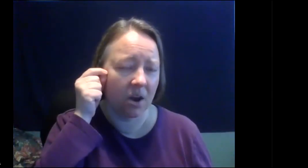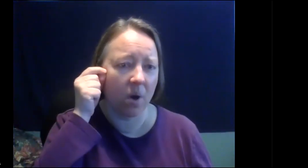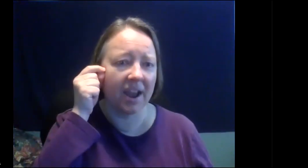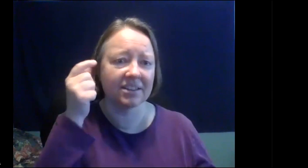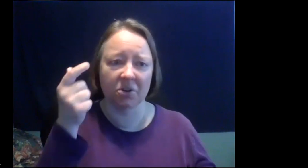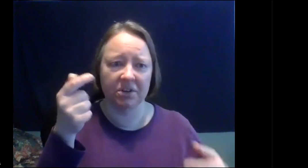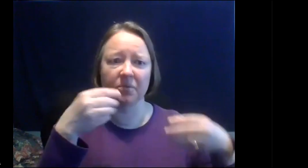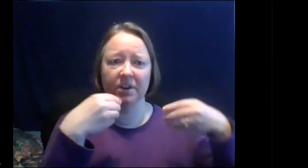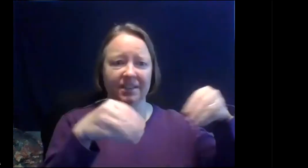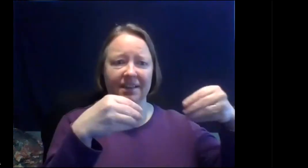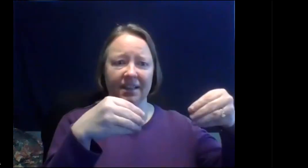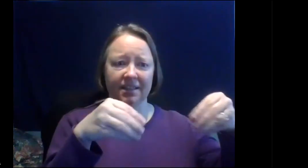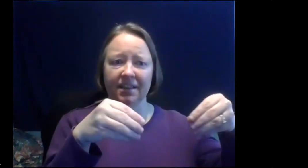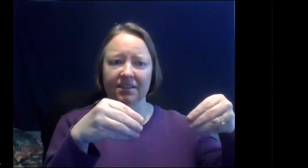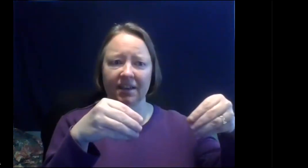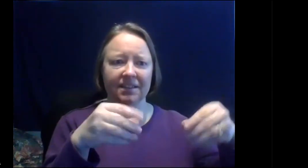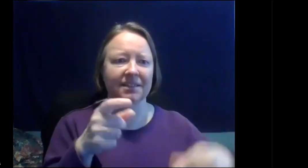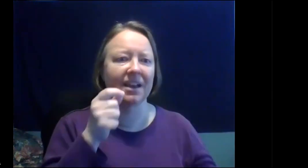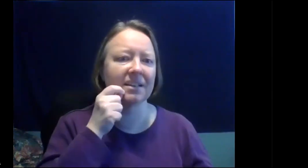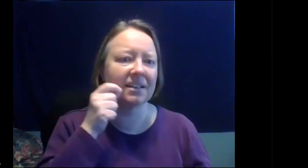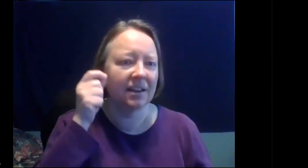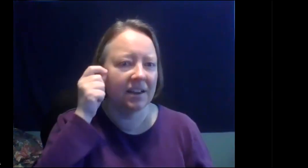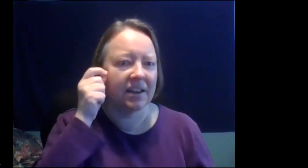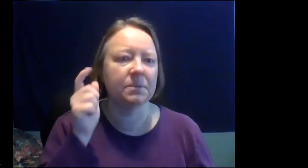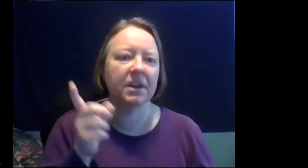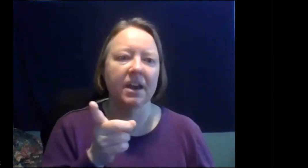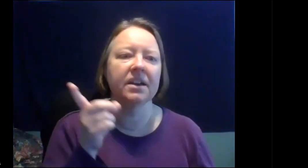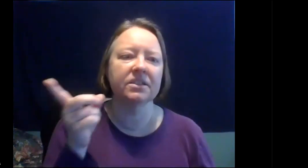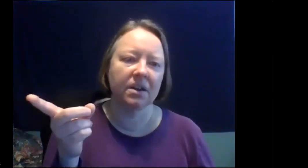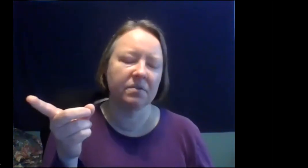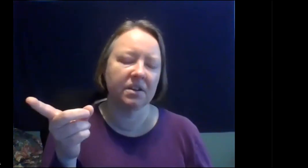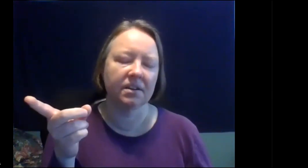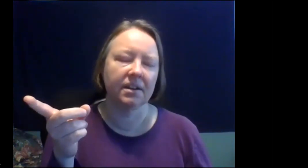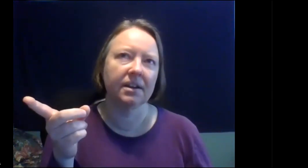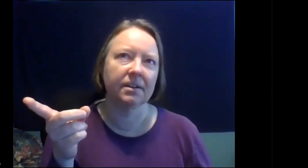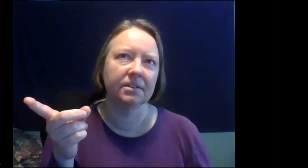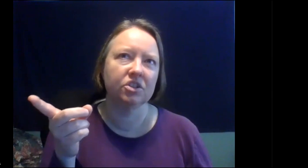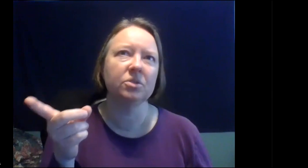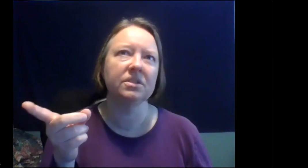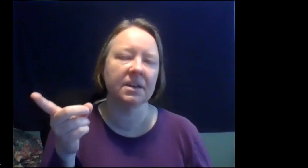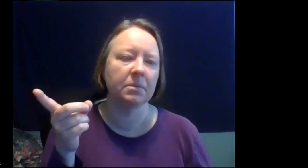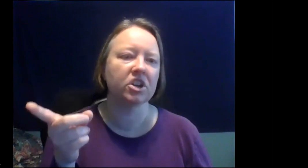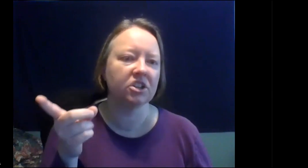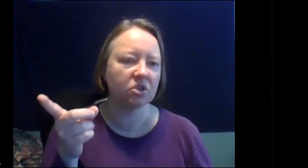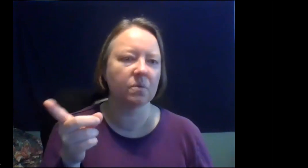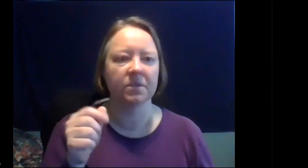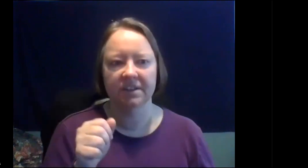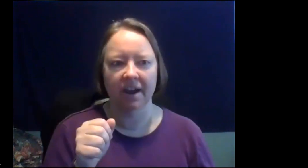Now, why it's so different, it's not this, like to sell, is because of the students at Michigan School for the